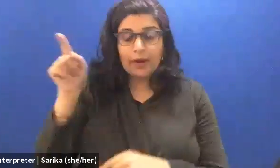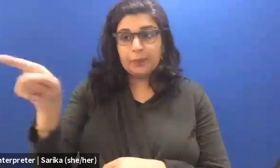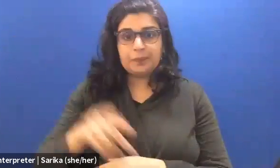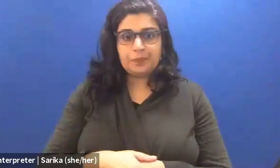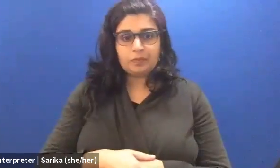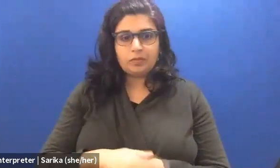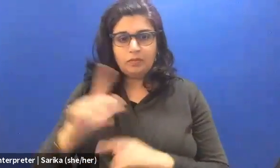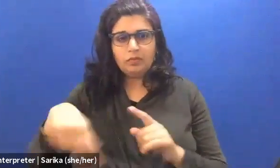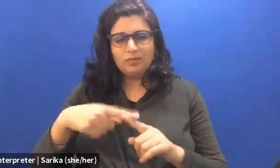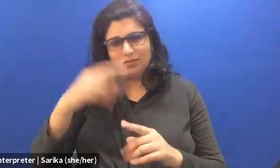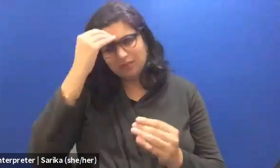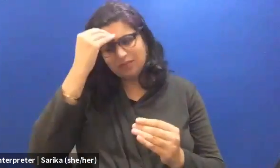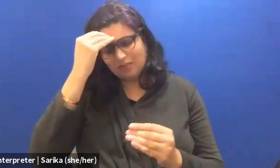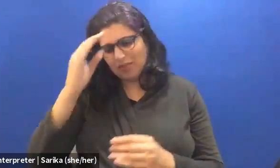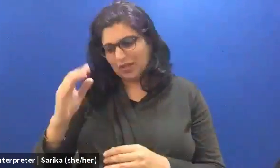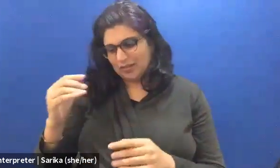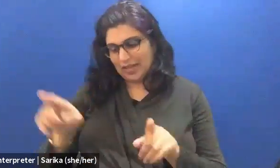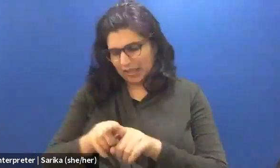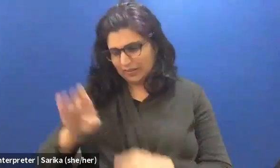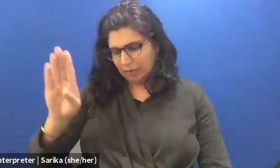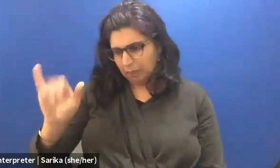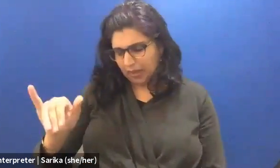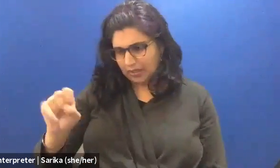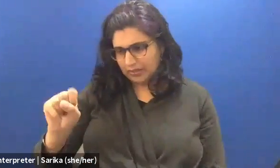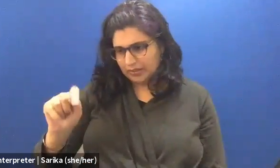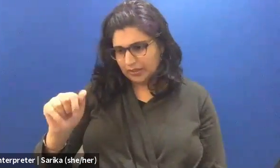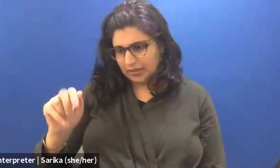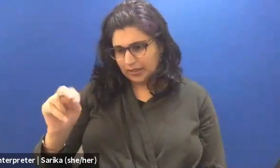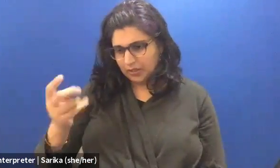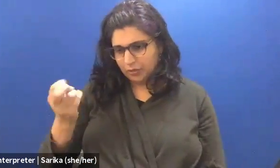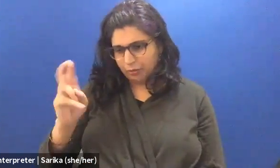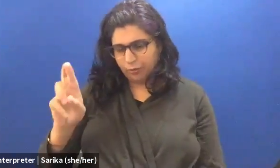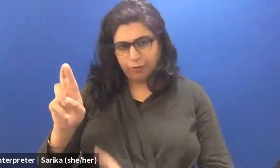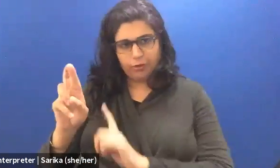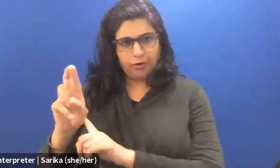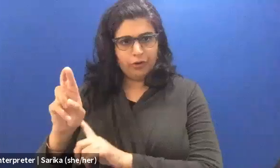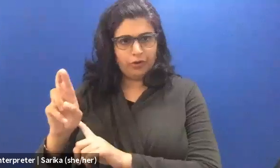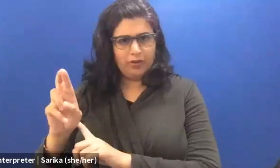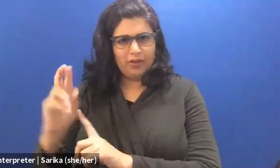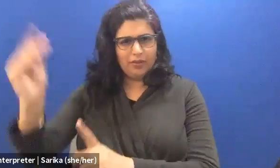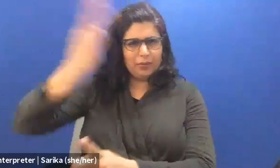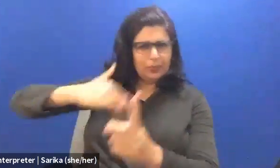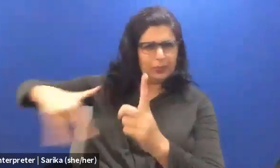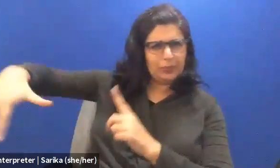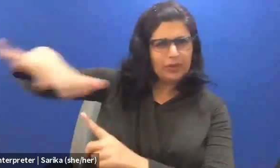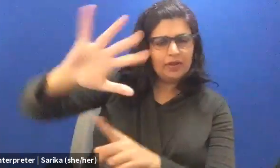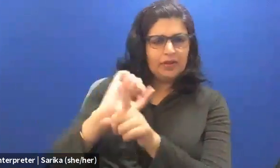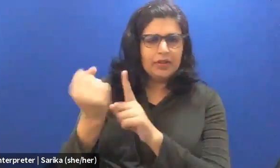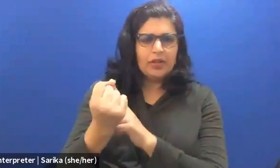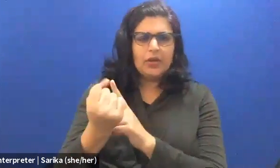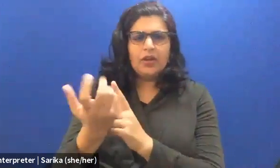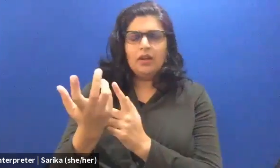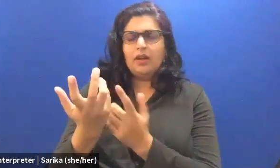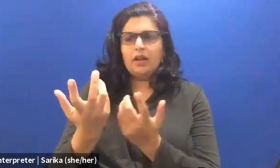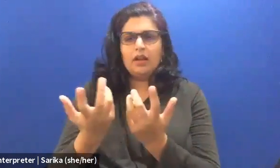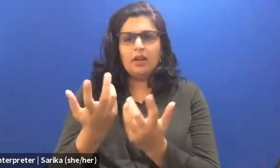when I think of being like a bystander and like the atmosphere and the environment of a situation when you're in like